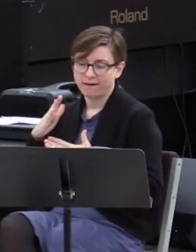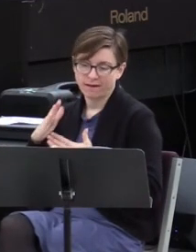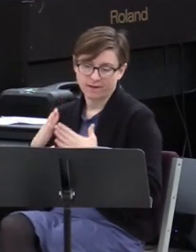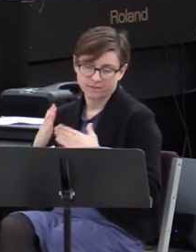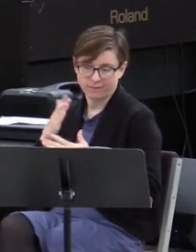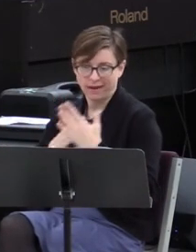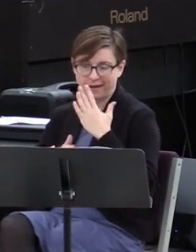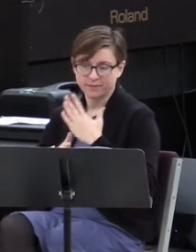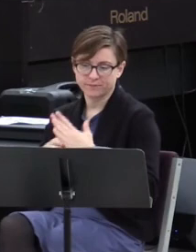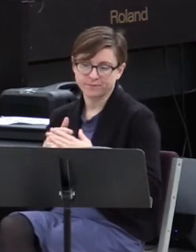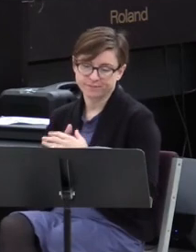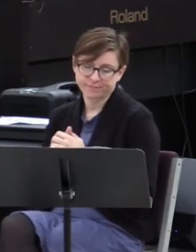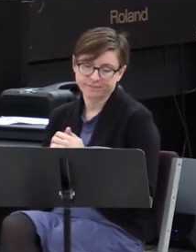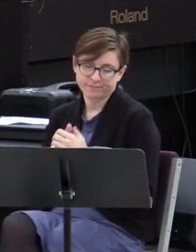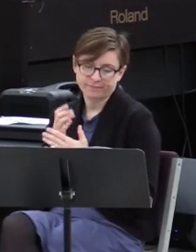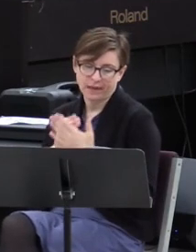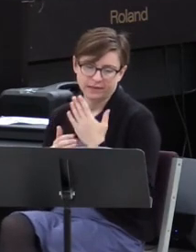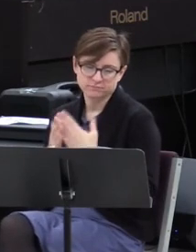hand.